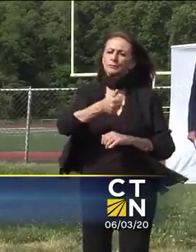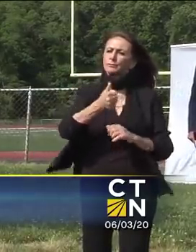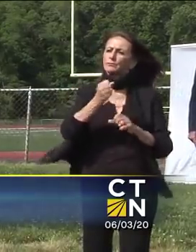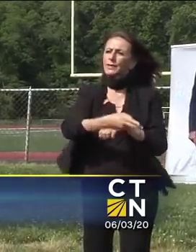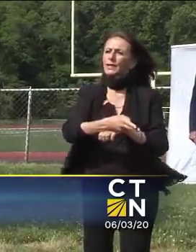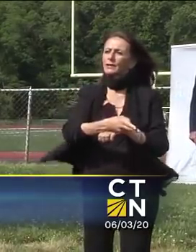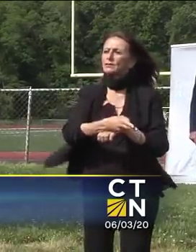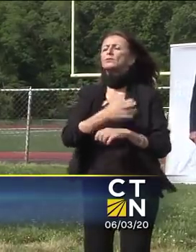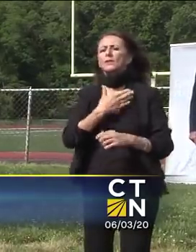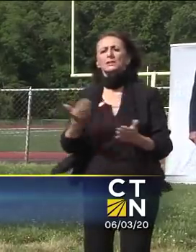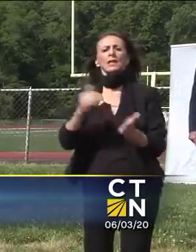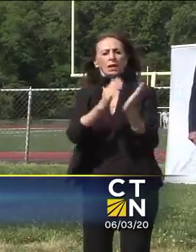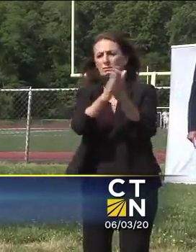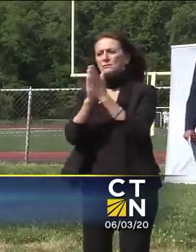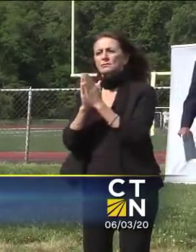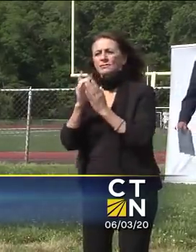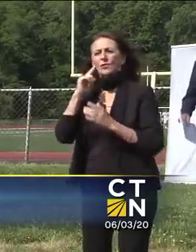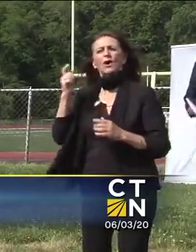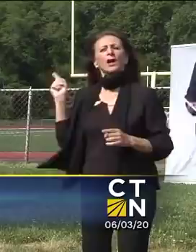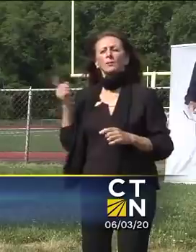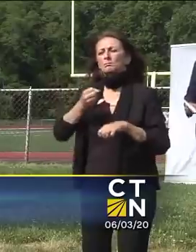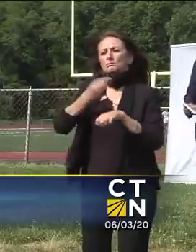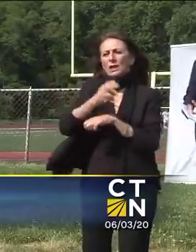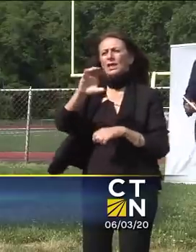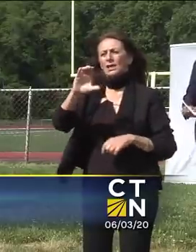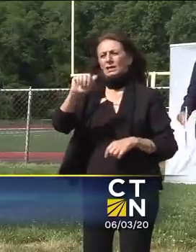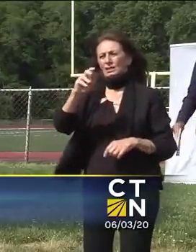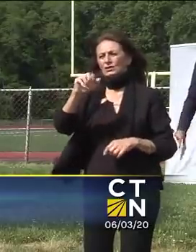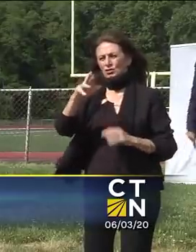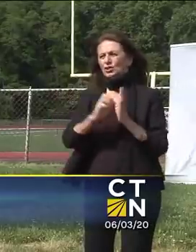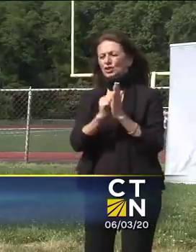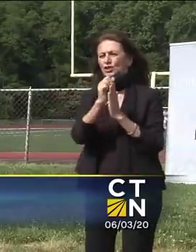That deserves another round of applause.